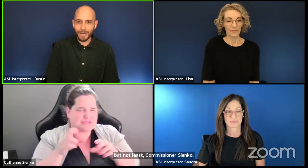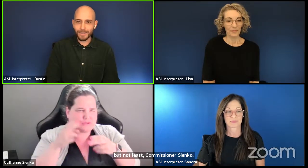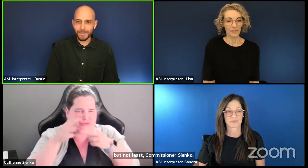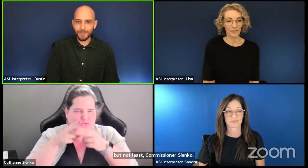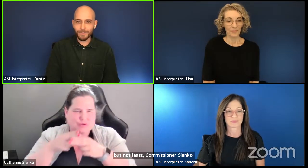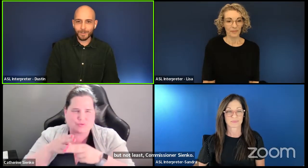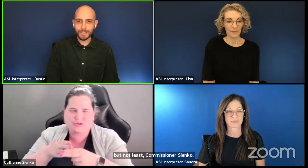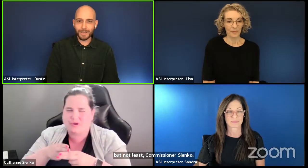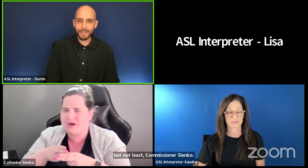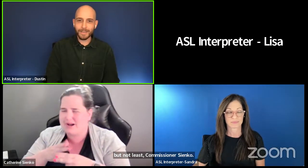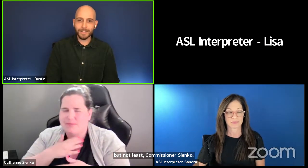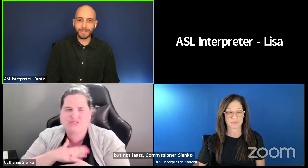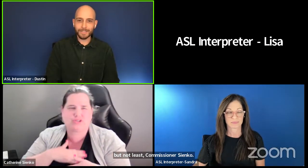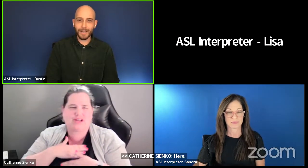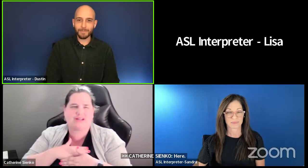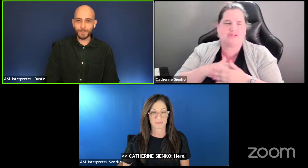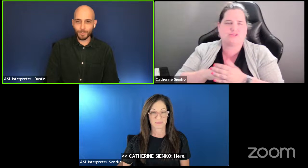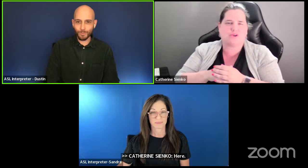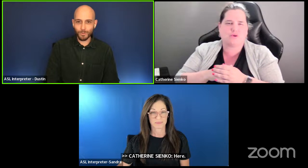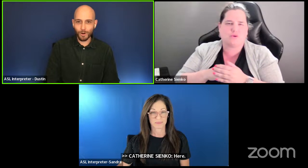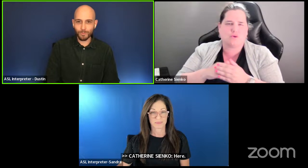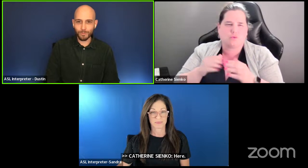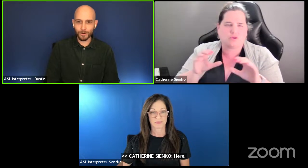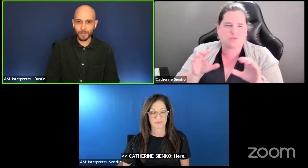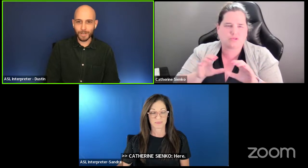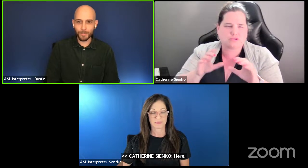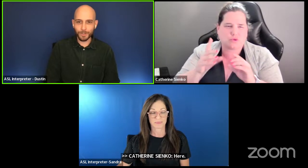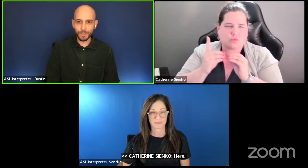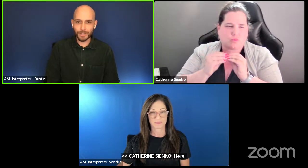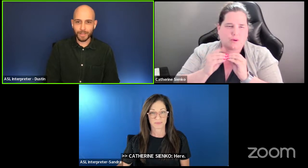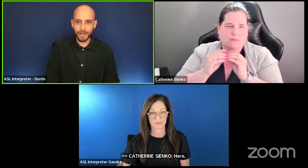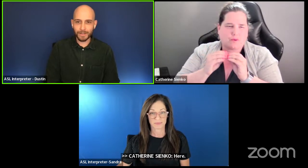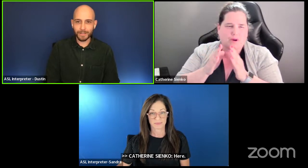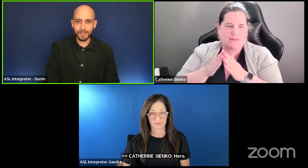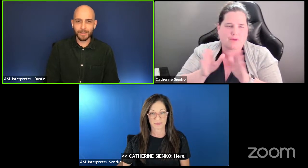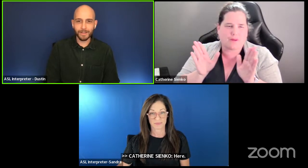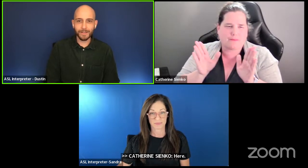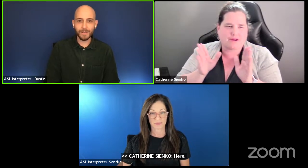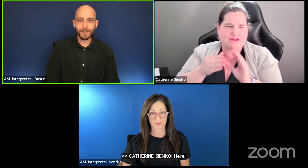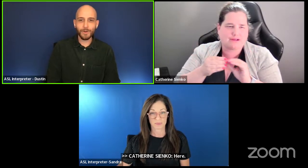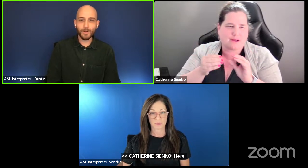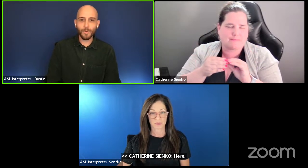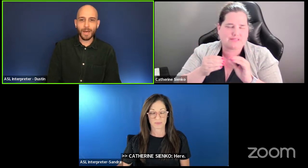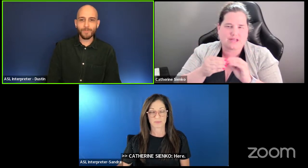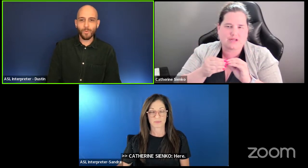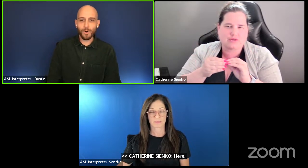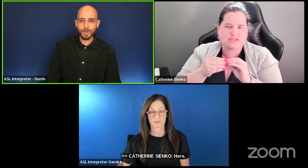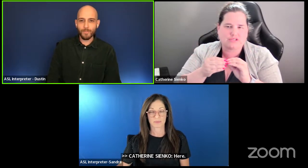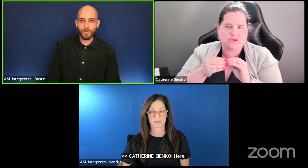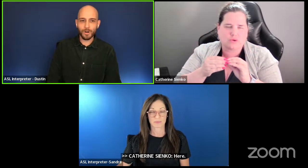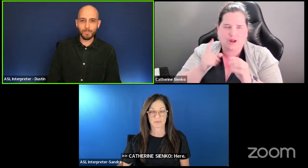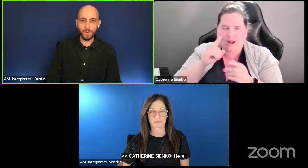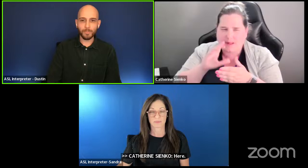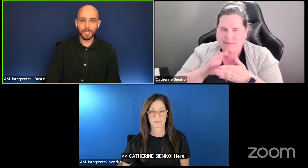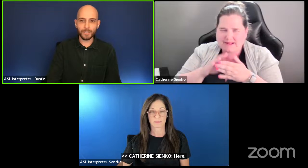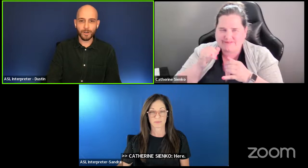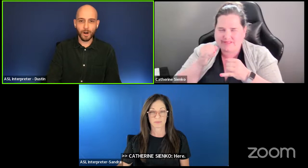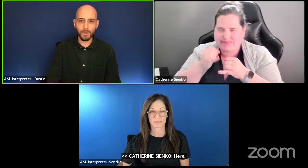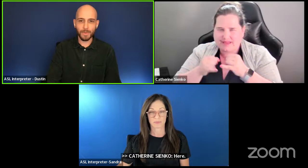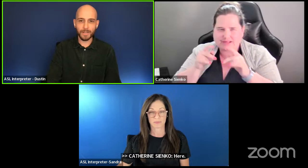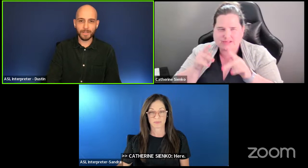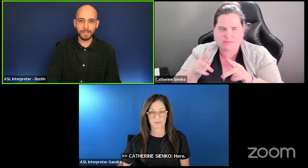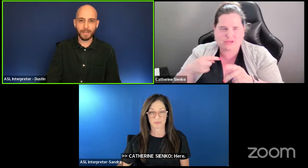Thank you, Kyla, for taking the time to do a roll call for us. I appreciate that. We have one more